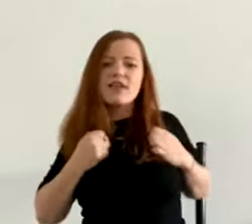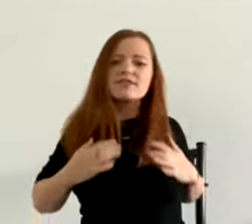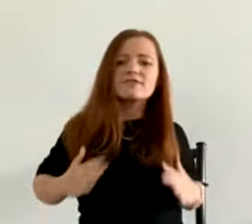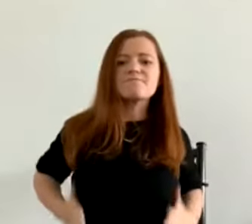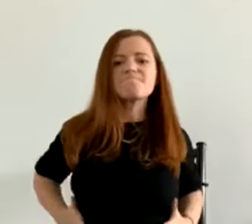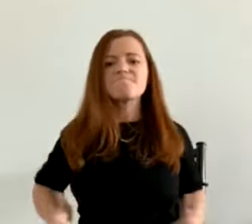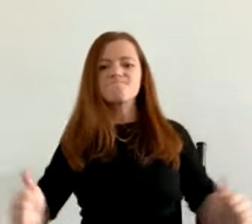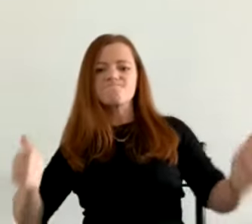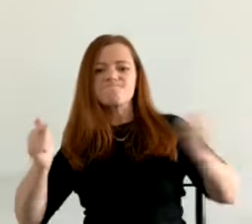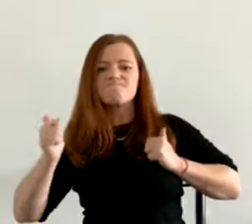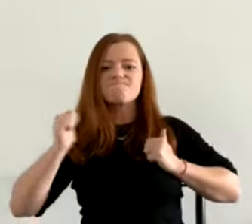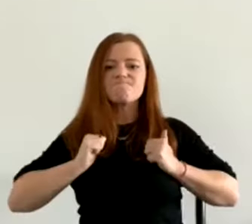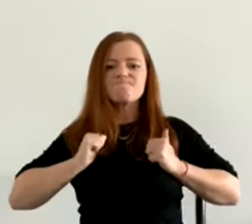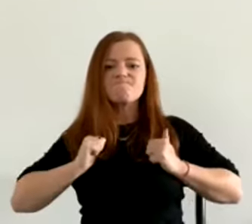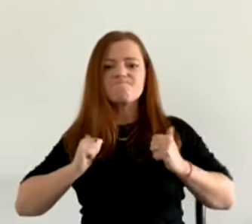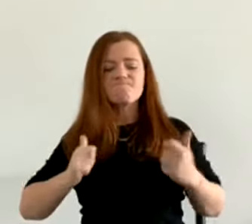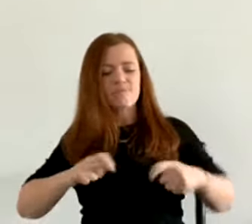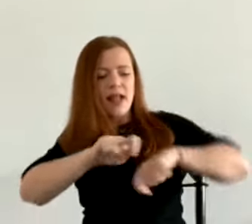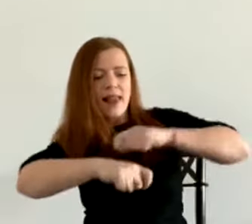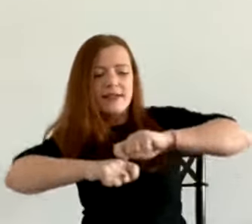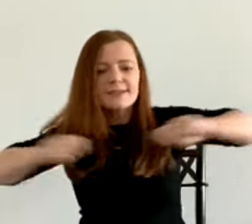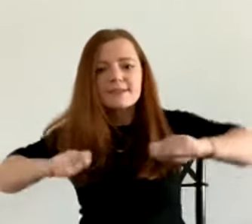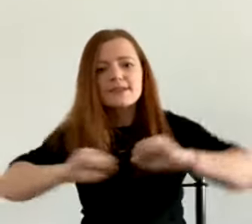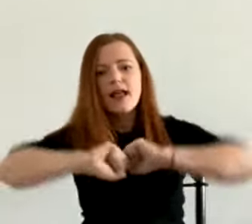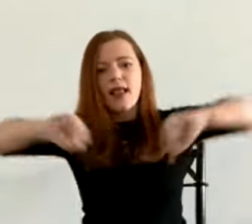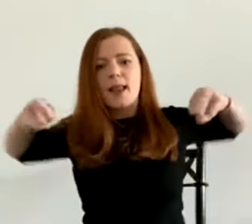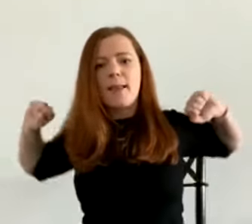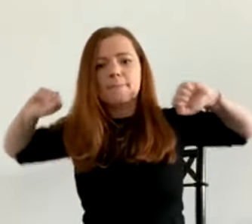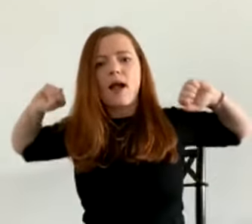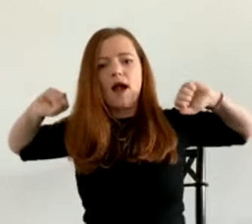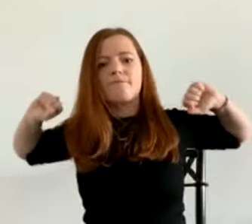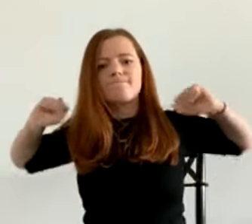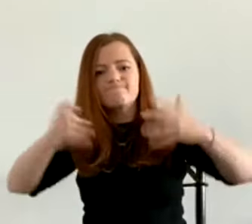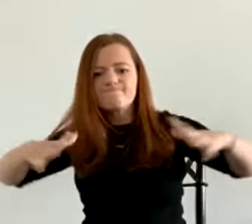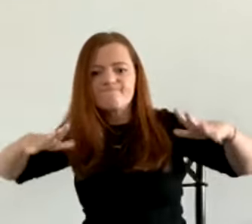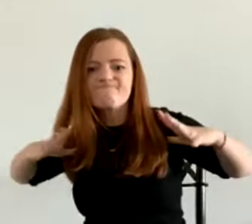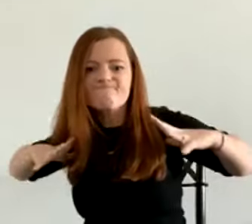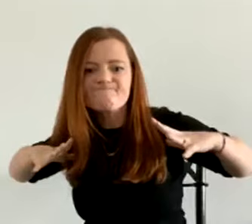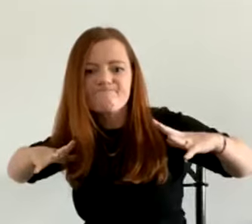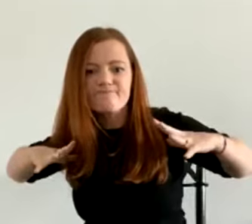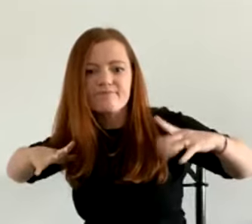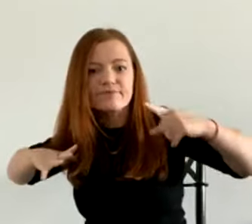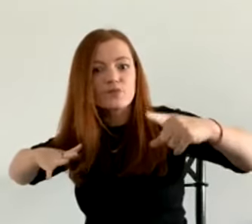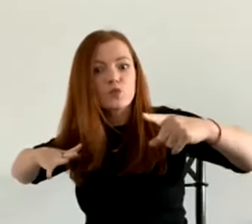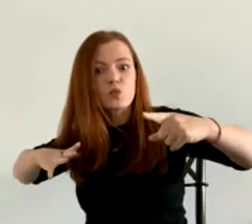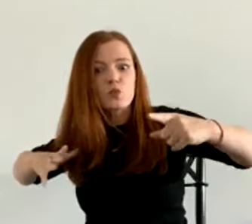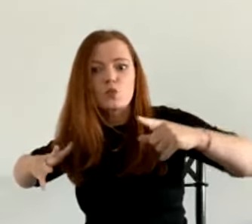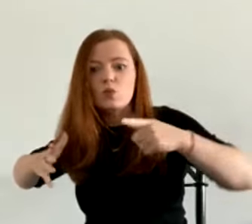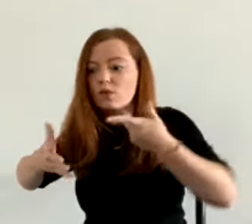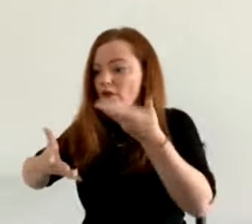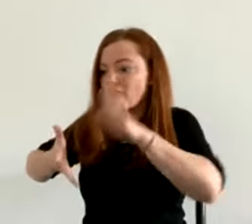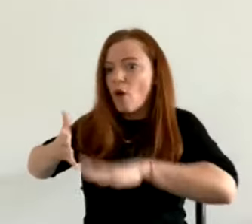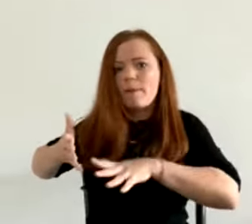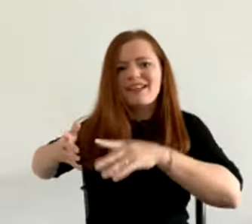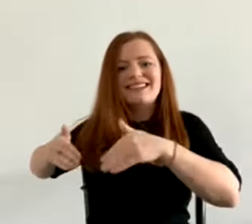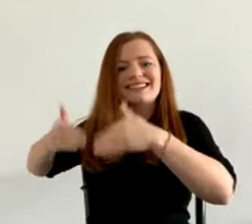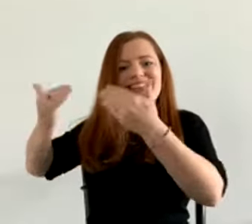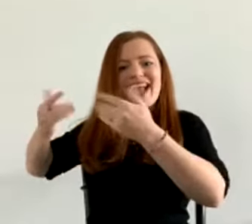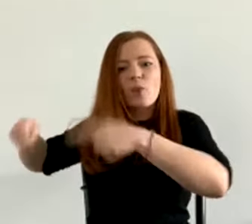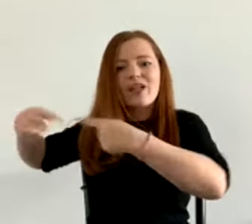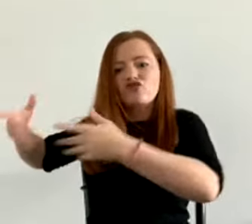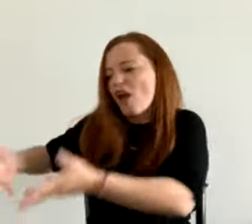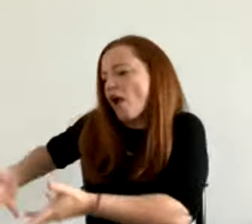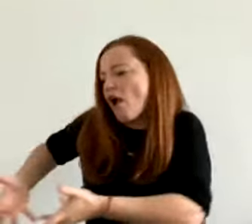chest, tie laces, limber, stretch. Are you ready to be lifted from day wheelchair to